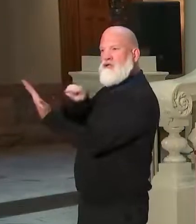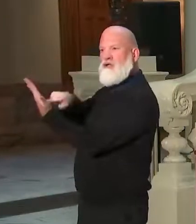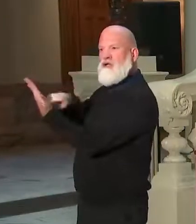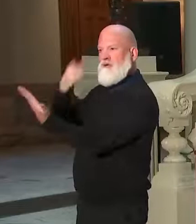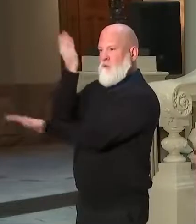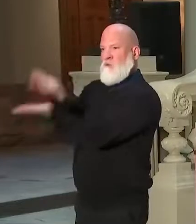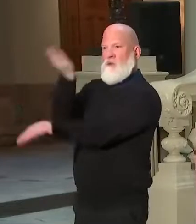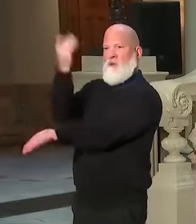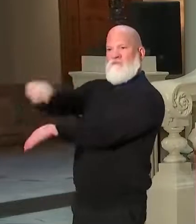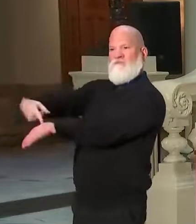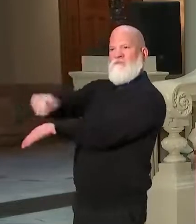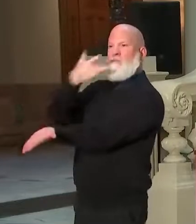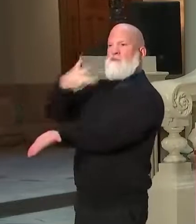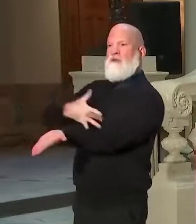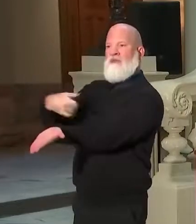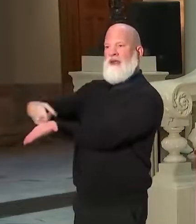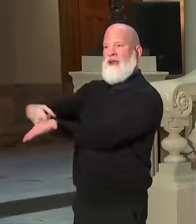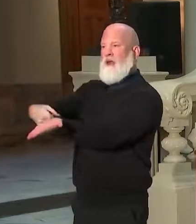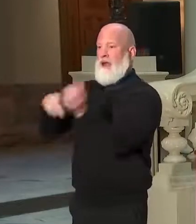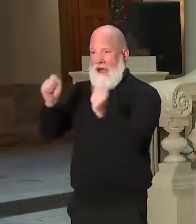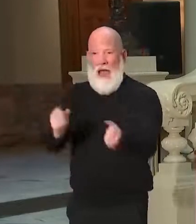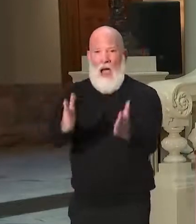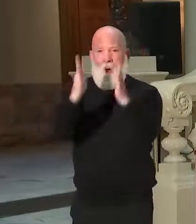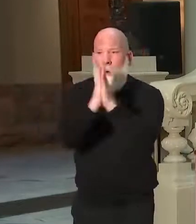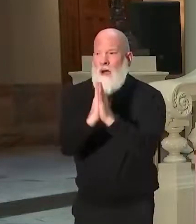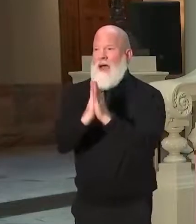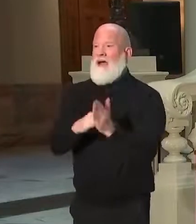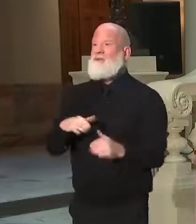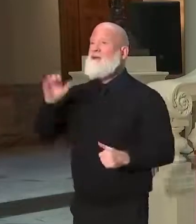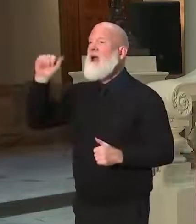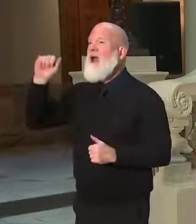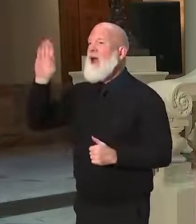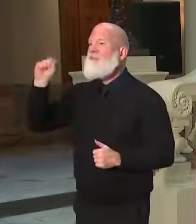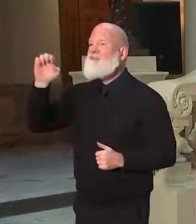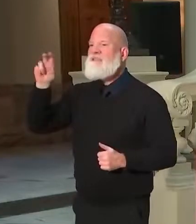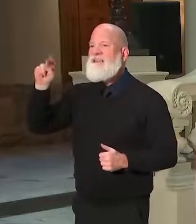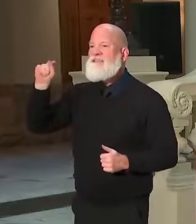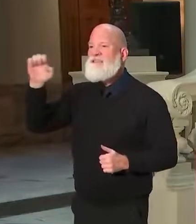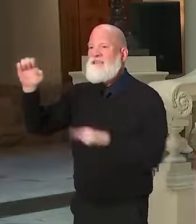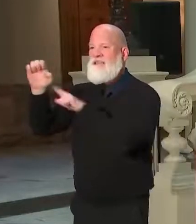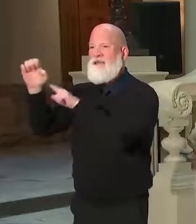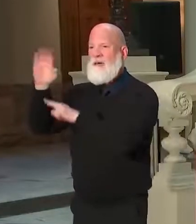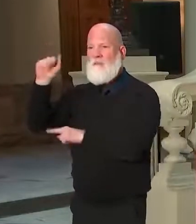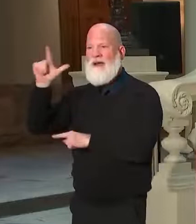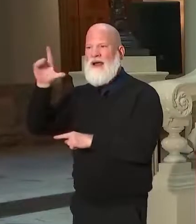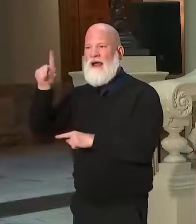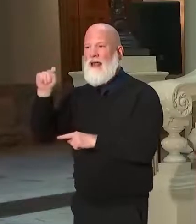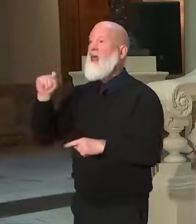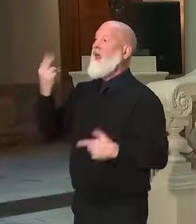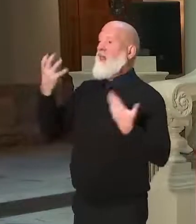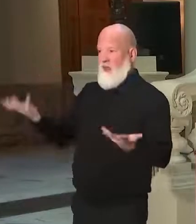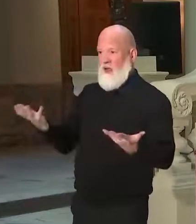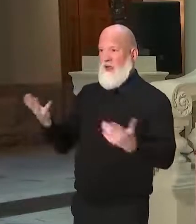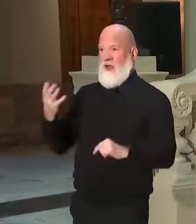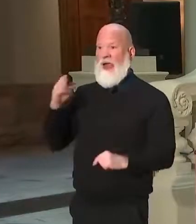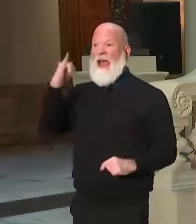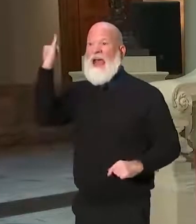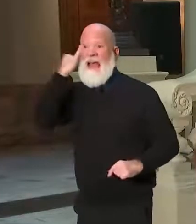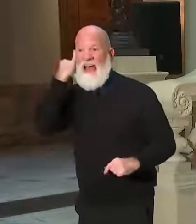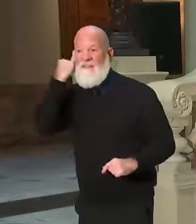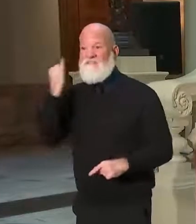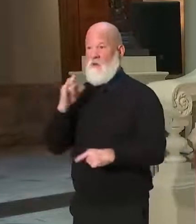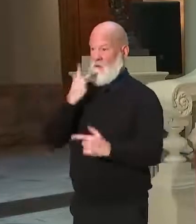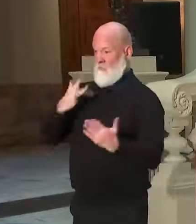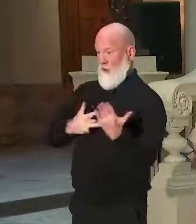people requested their absentee ballot before they turned 18, but they turned 18 by the election day. That means that is a legally